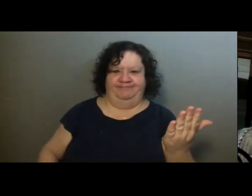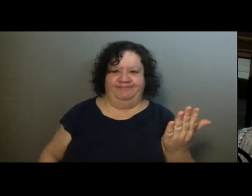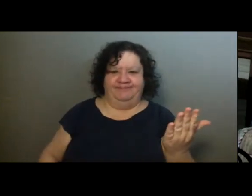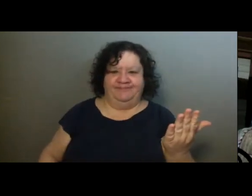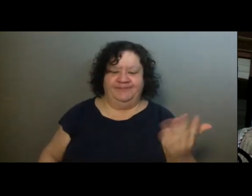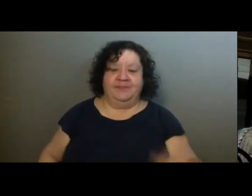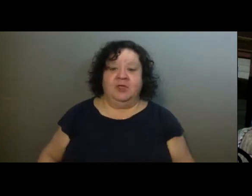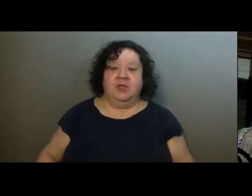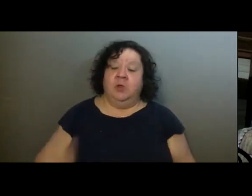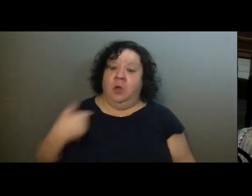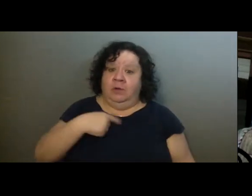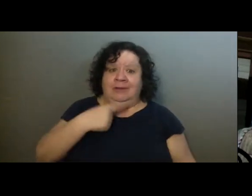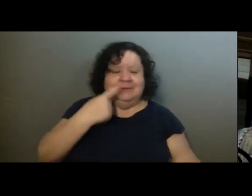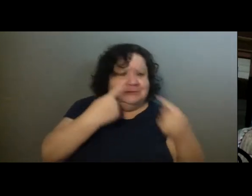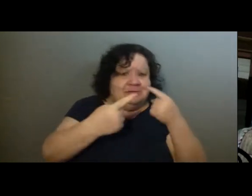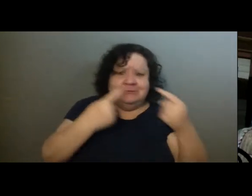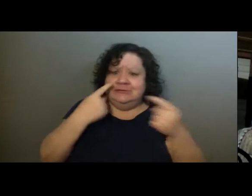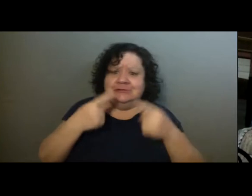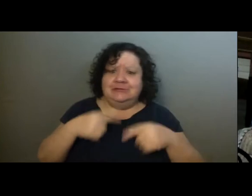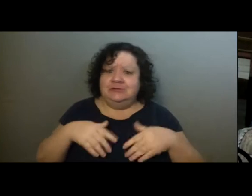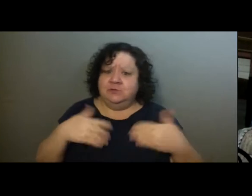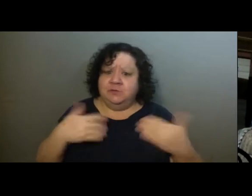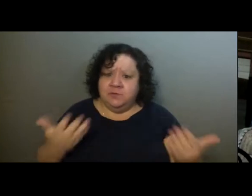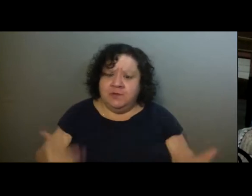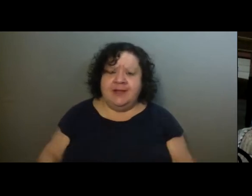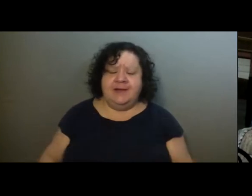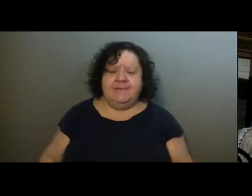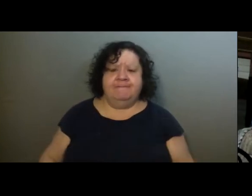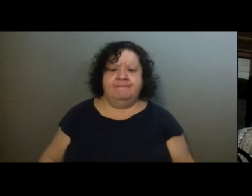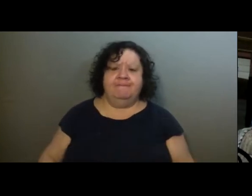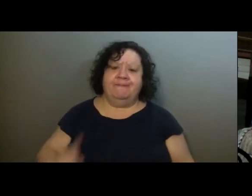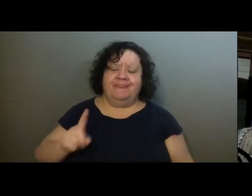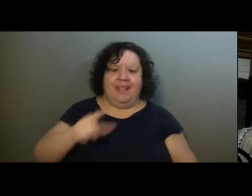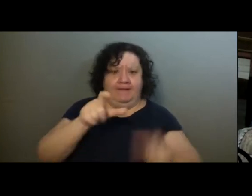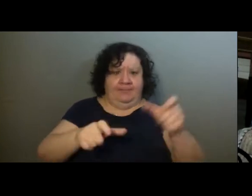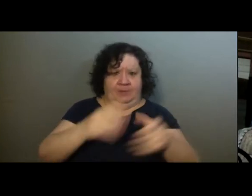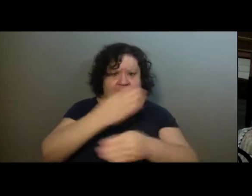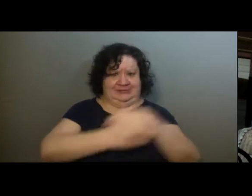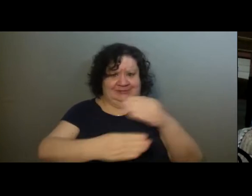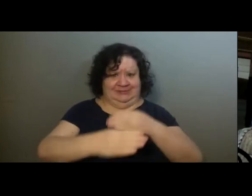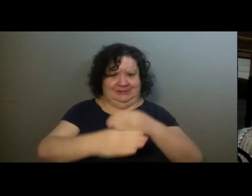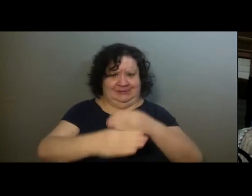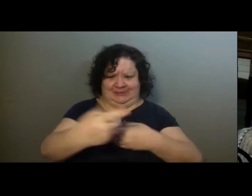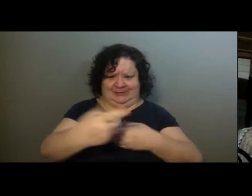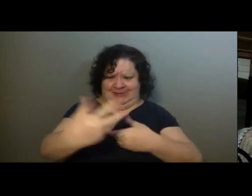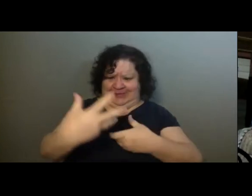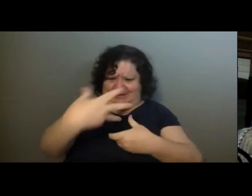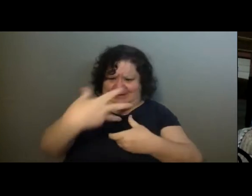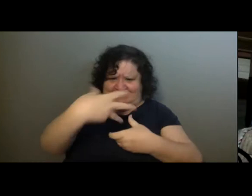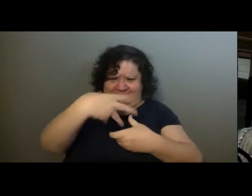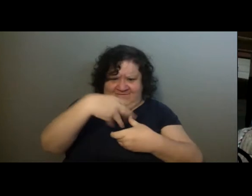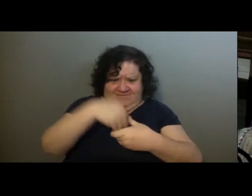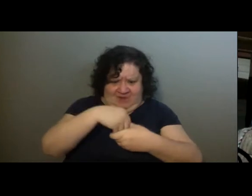ensure inclusiveness of persons with disability in the modern era of technology is at national level. How do